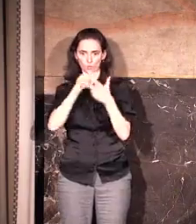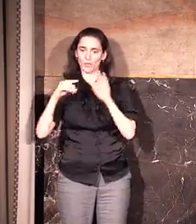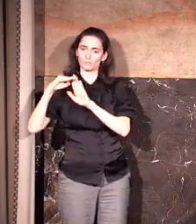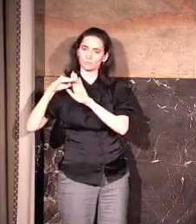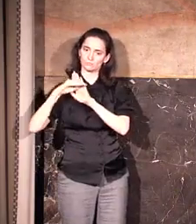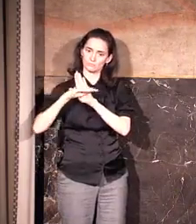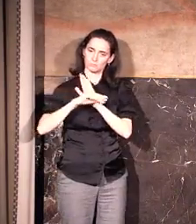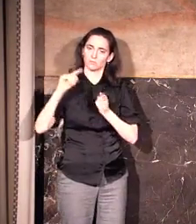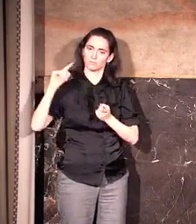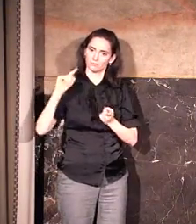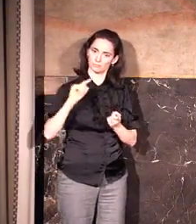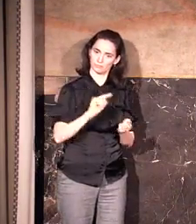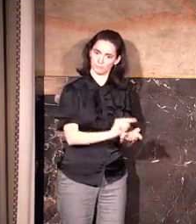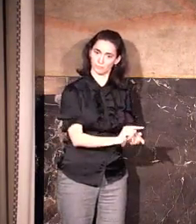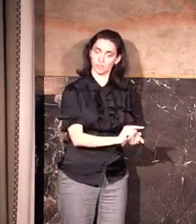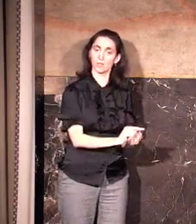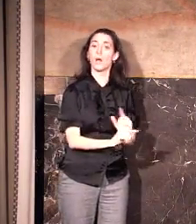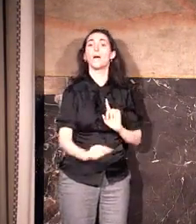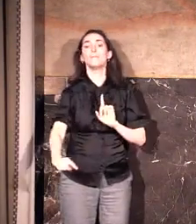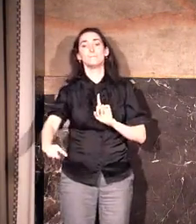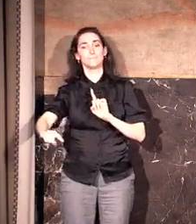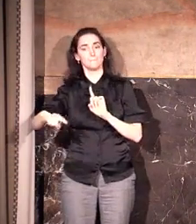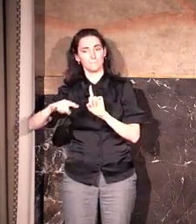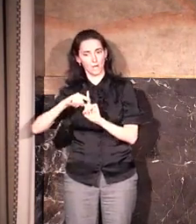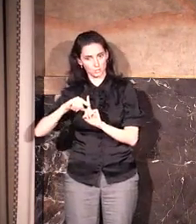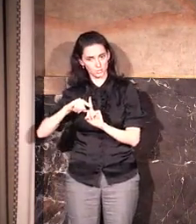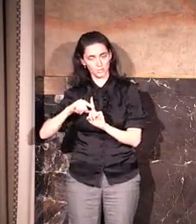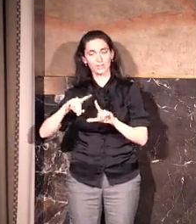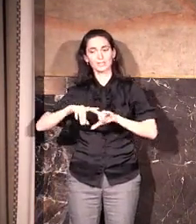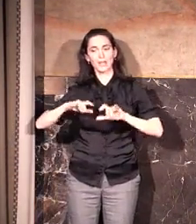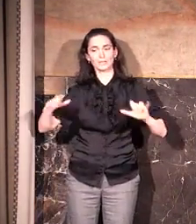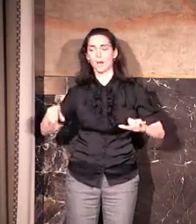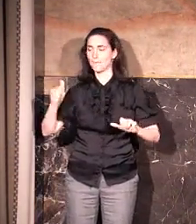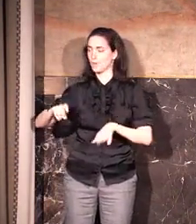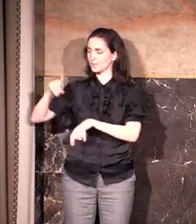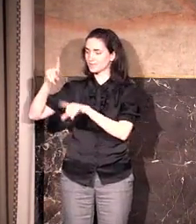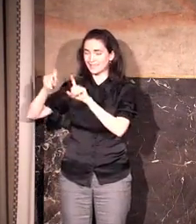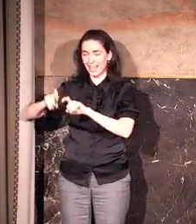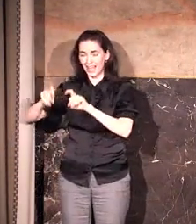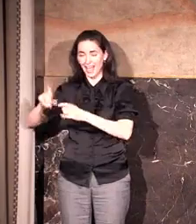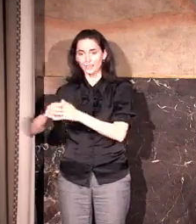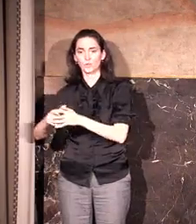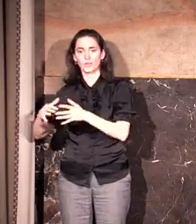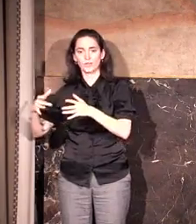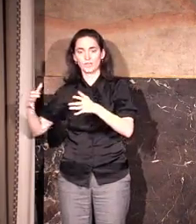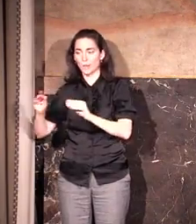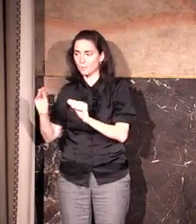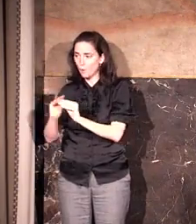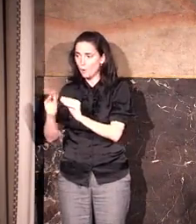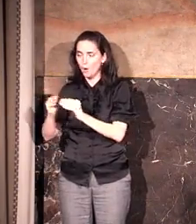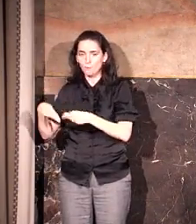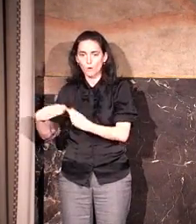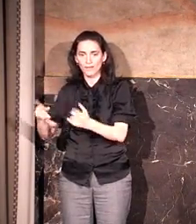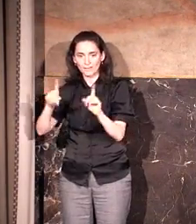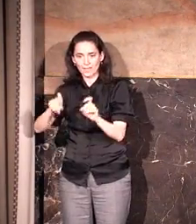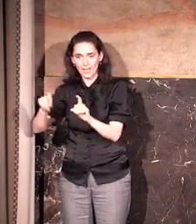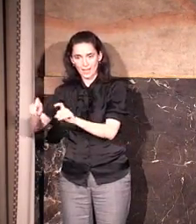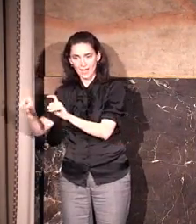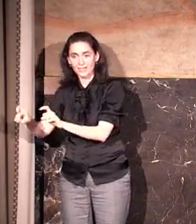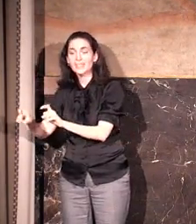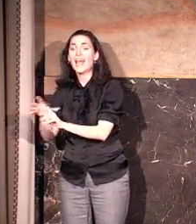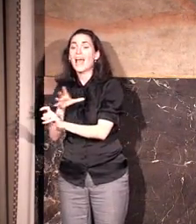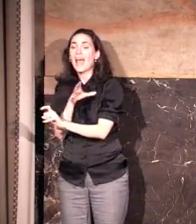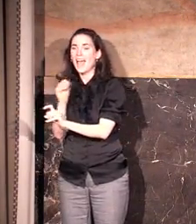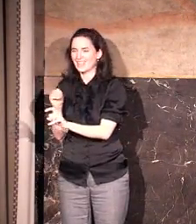things, we have to also be focused on increasing our testing capacity, and related to testing is our